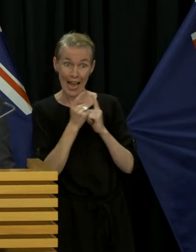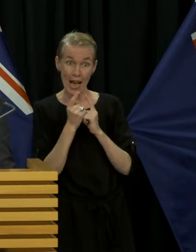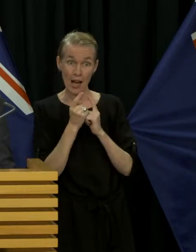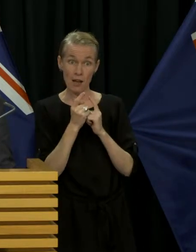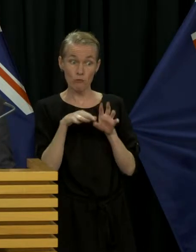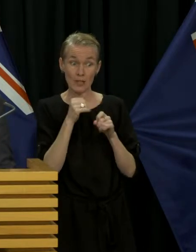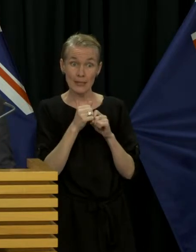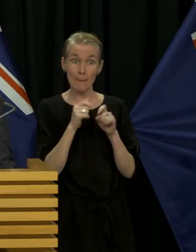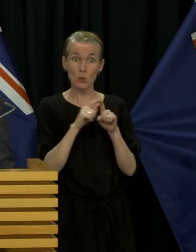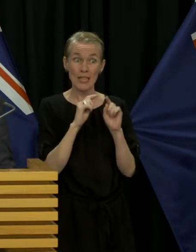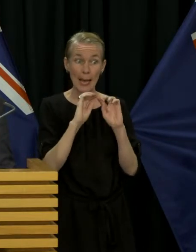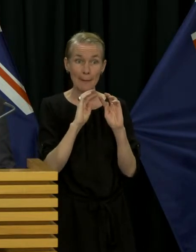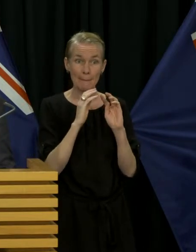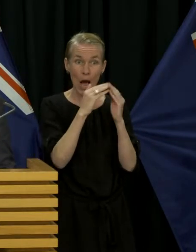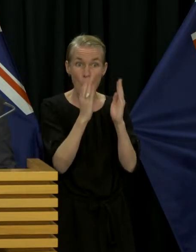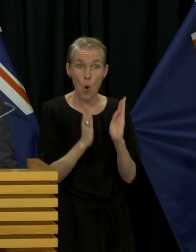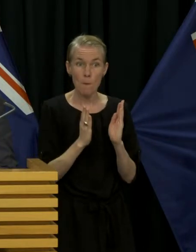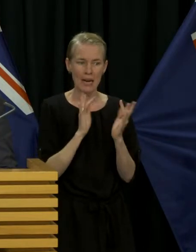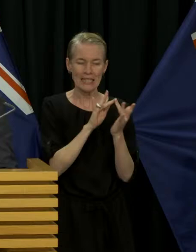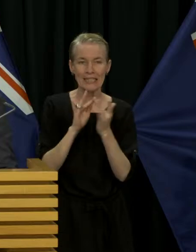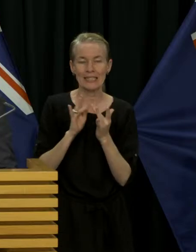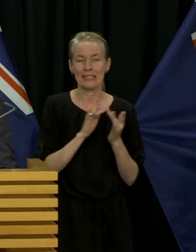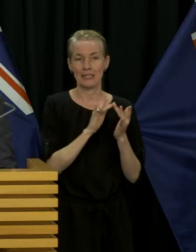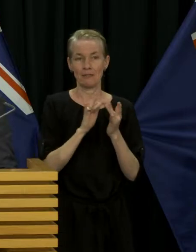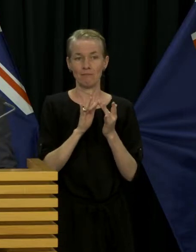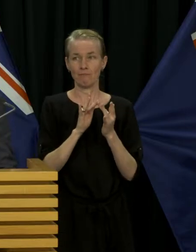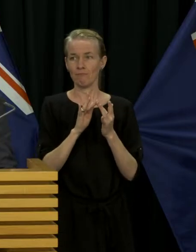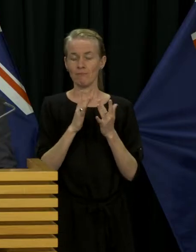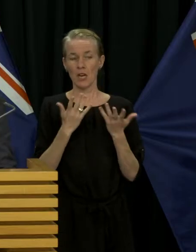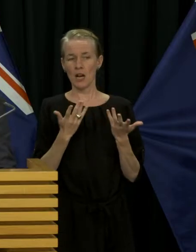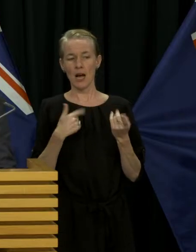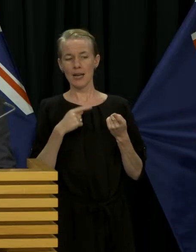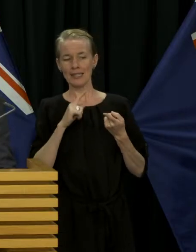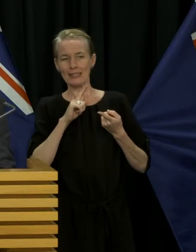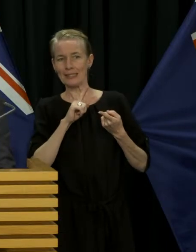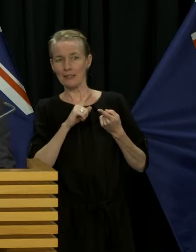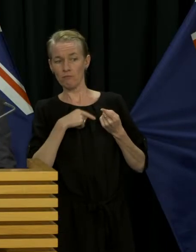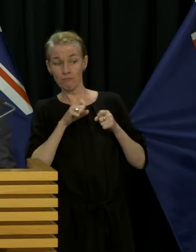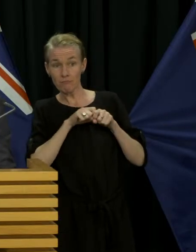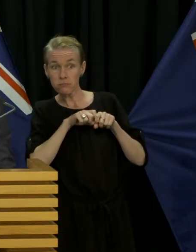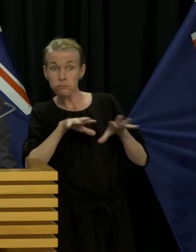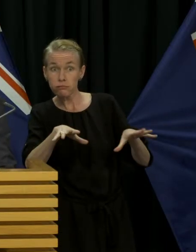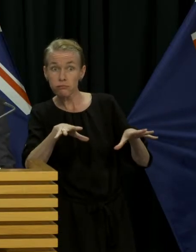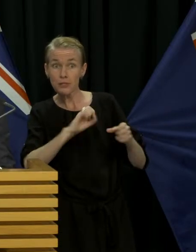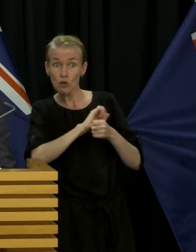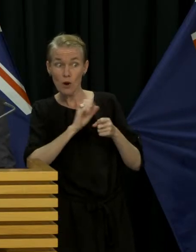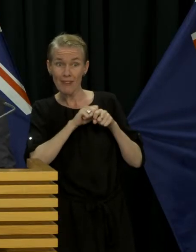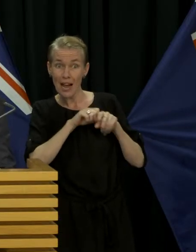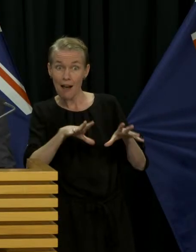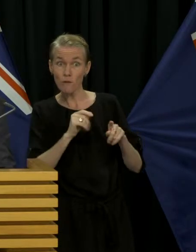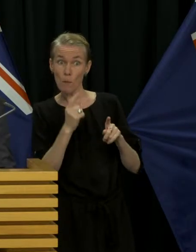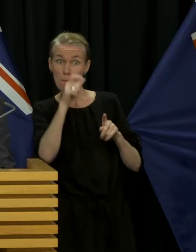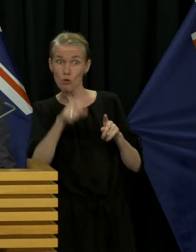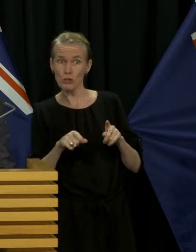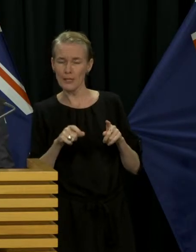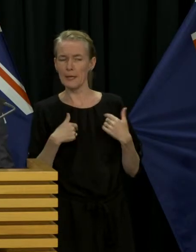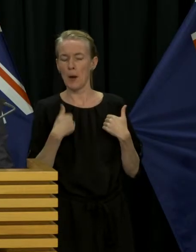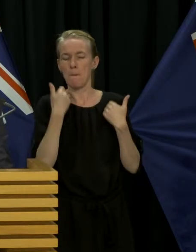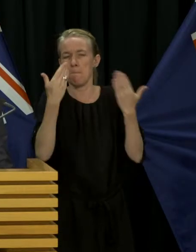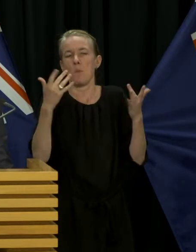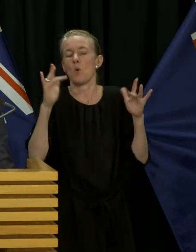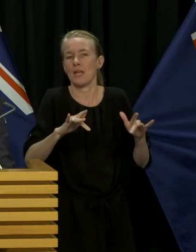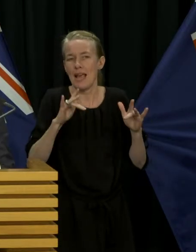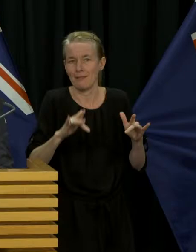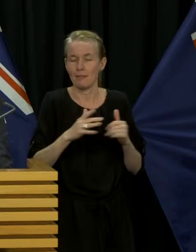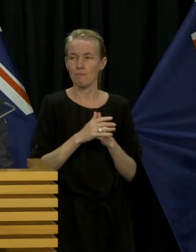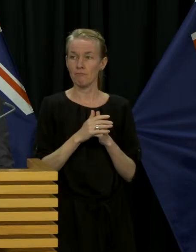community transmission, and there's the people that we have contacted thus far are all well, so the people in the household where the person had been staying are